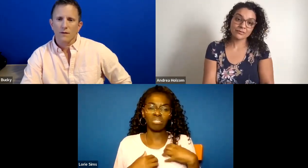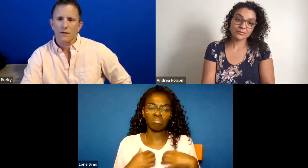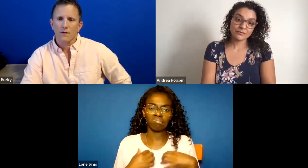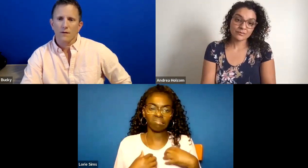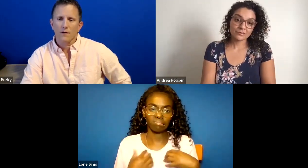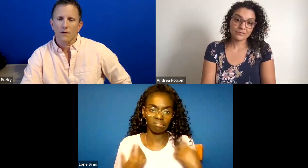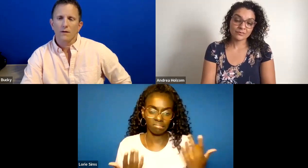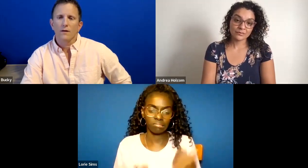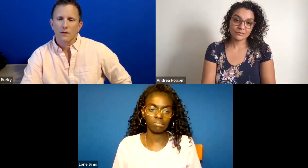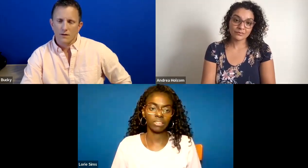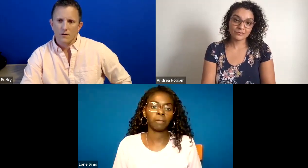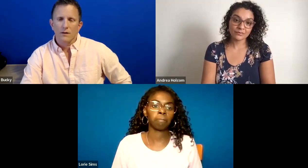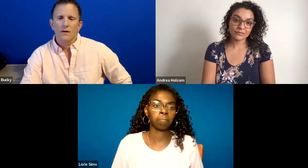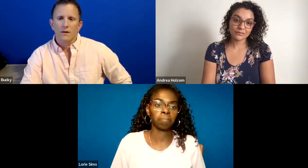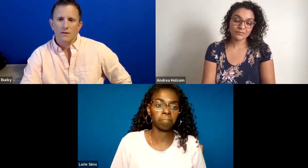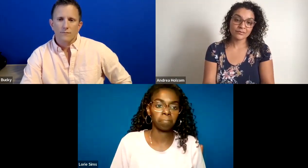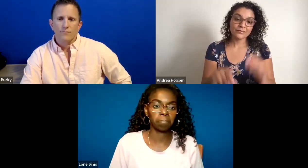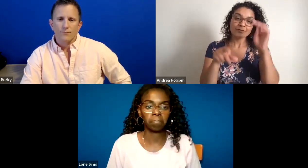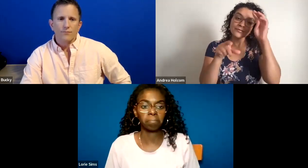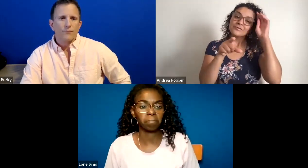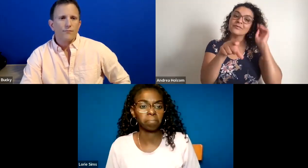was no type of